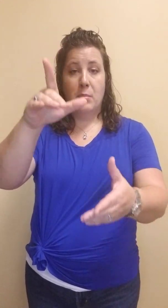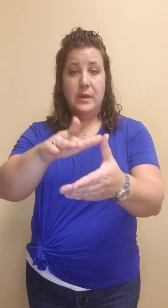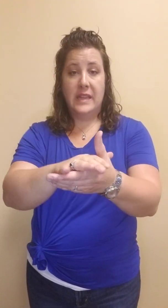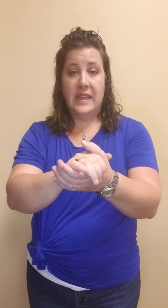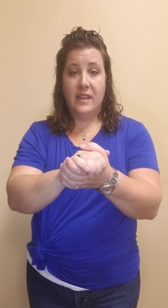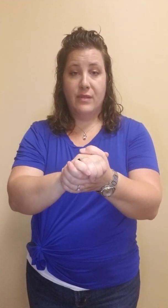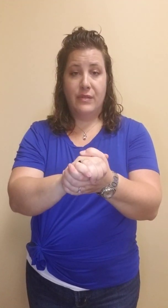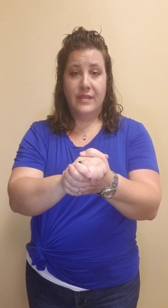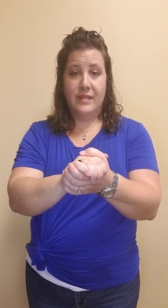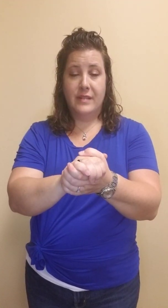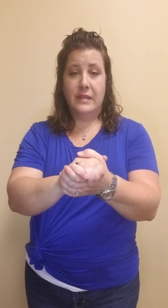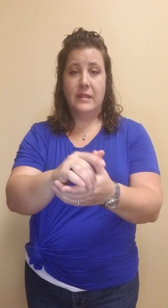Believe.